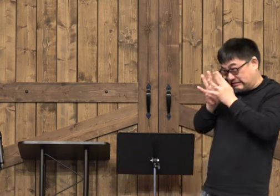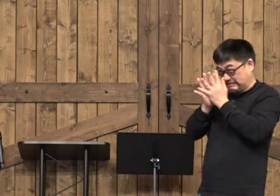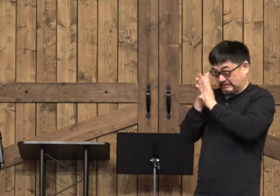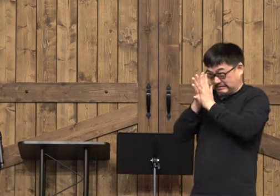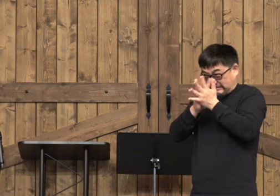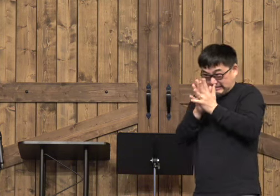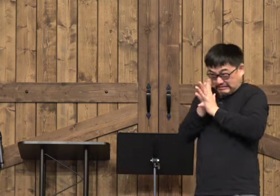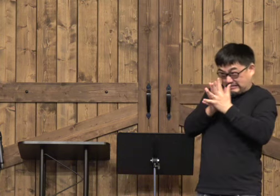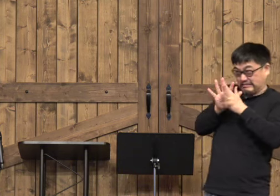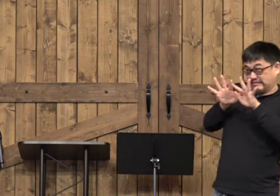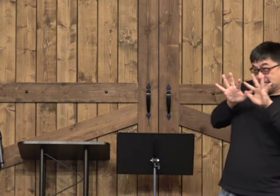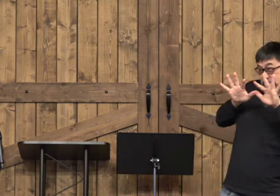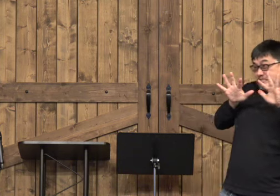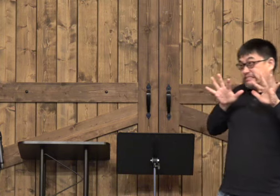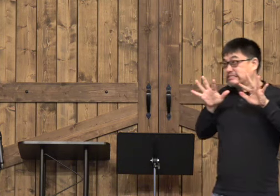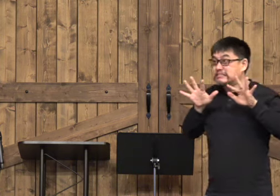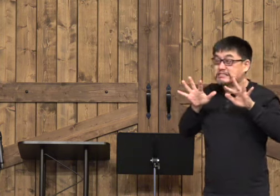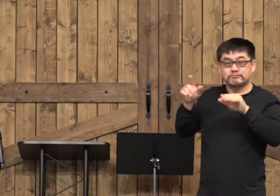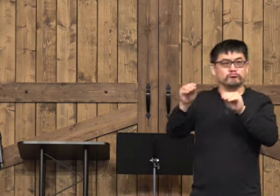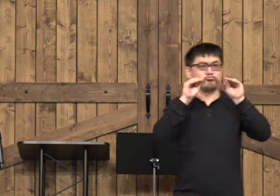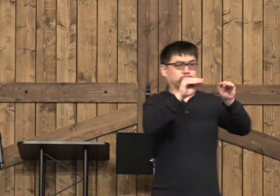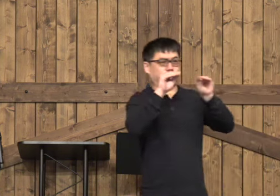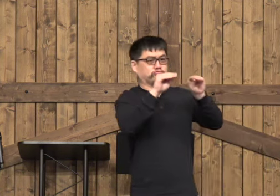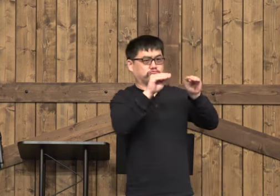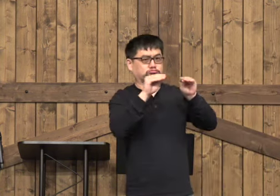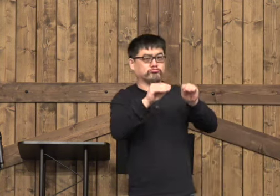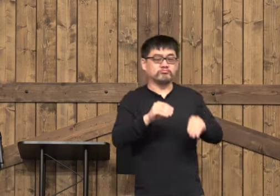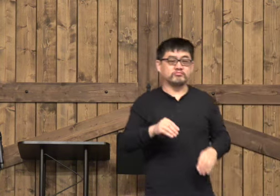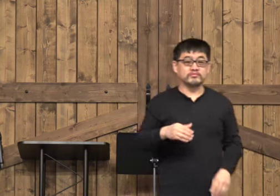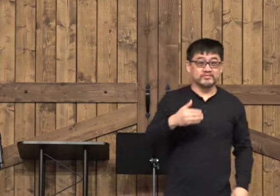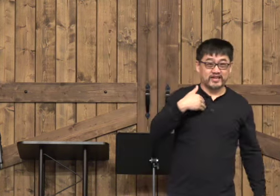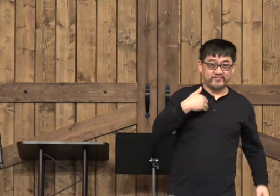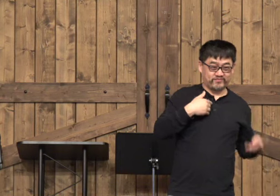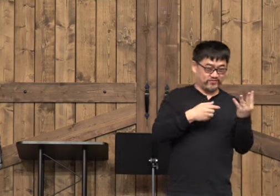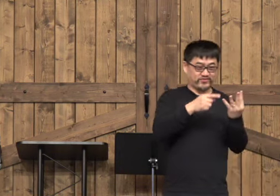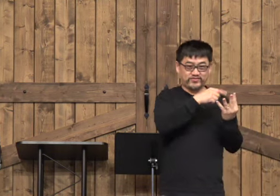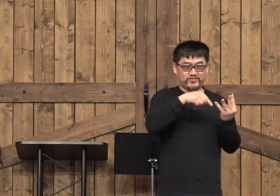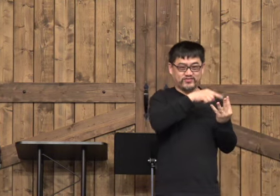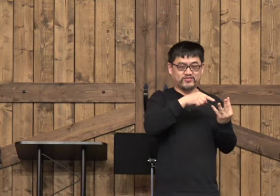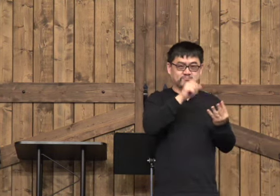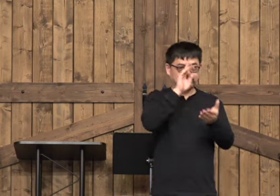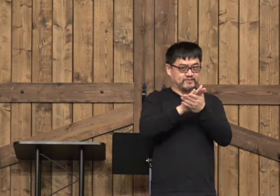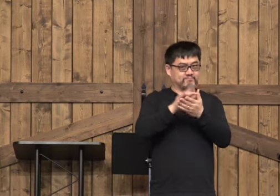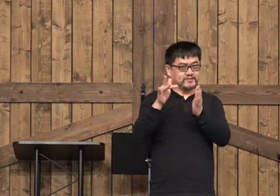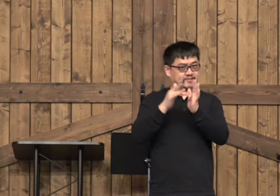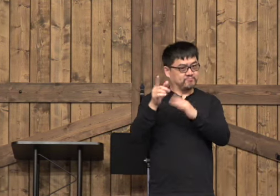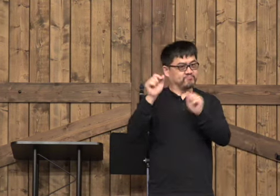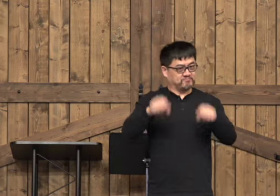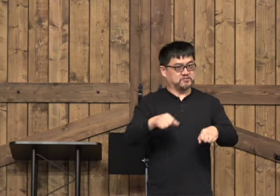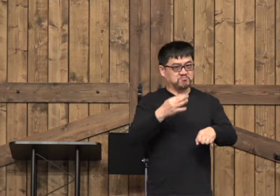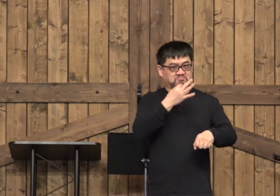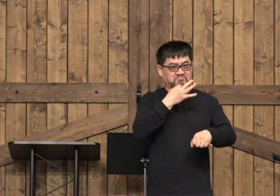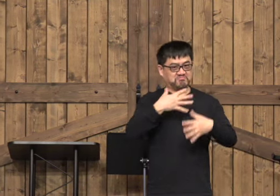crowd into the house. And trying to get into the house. And Jesus continued teaching. But there was a lot of people. were